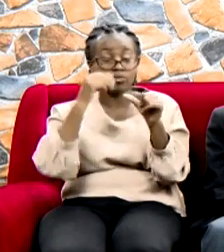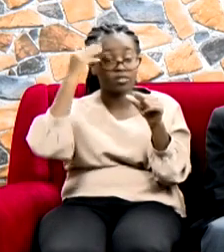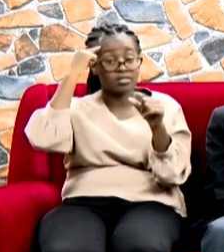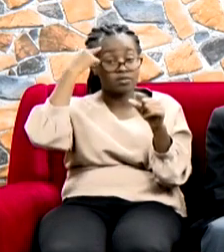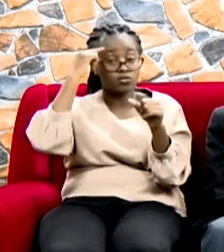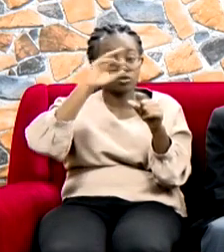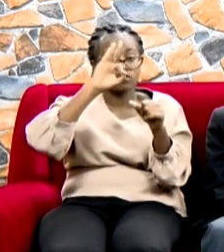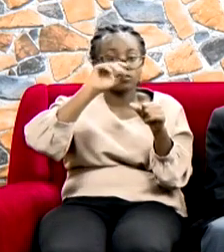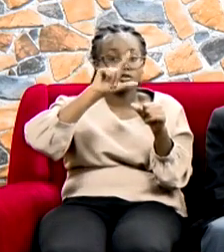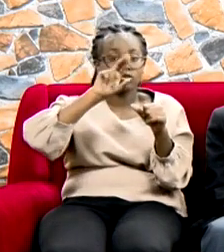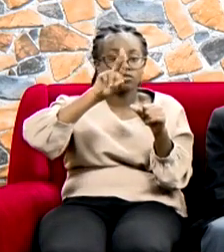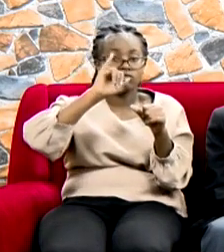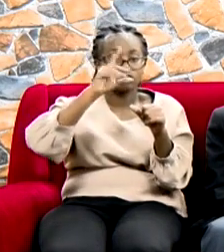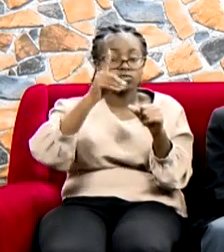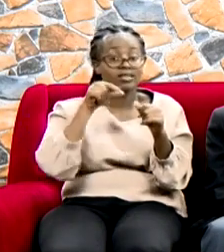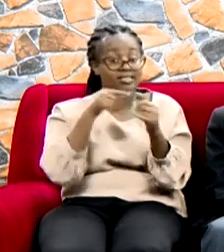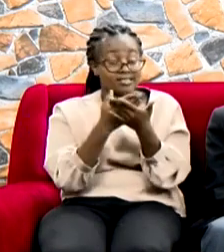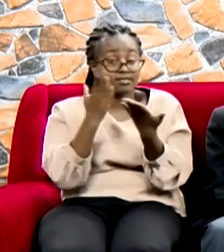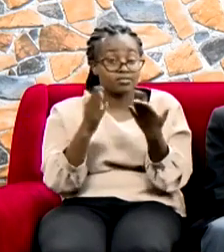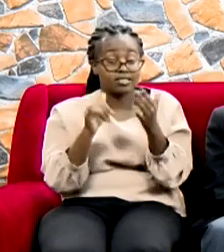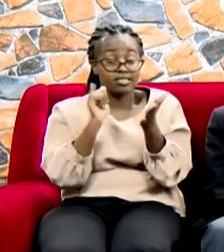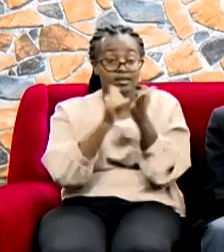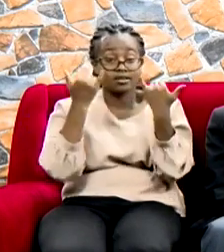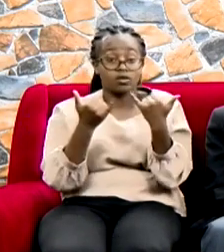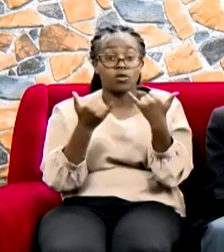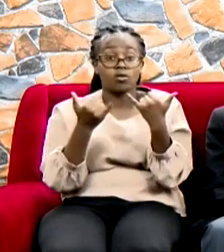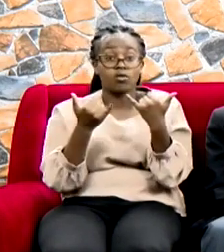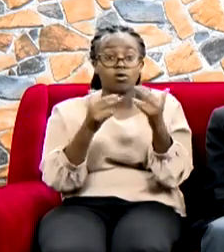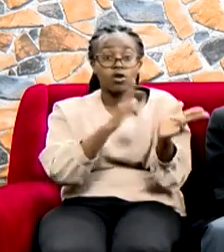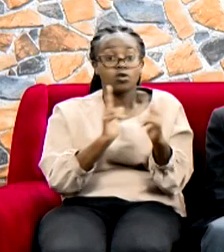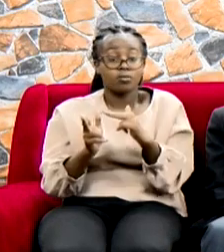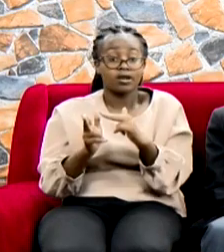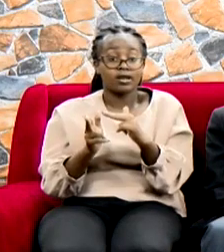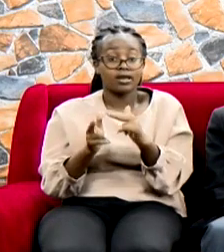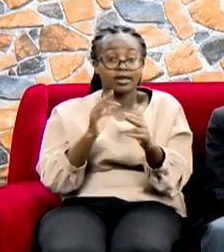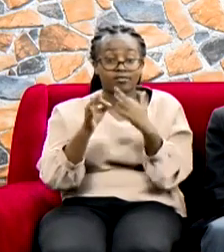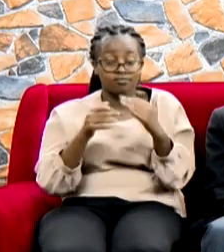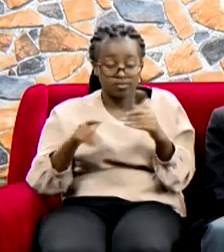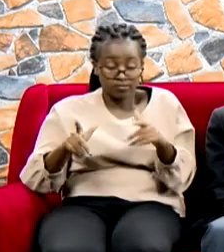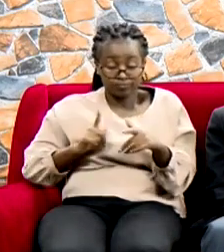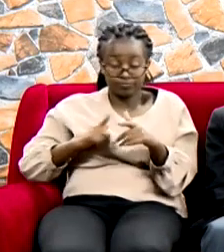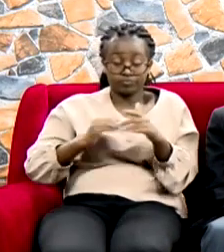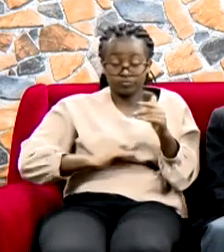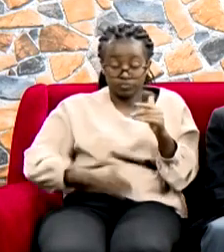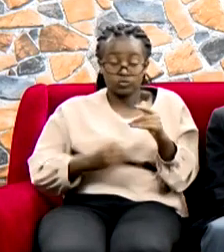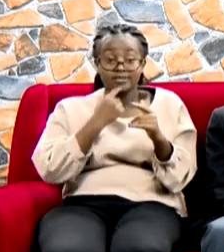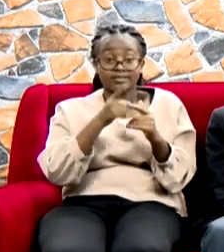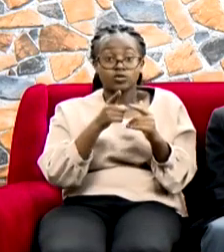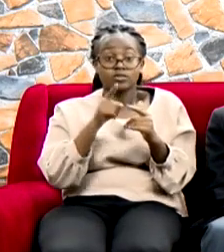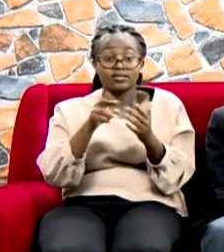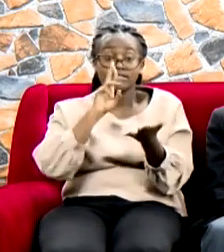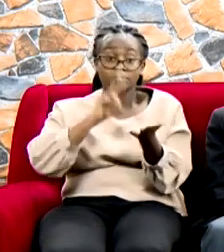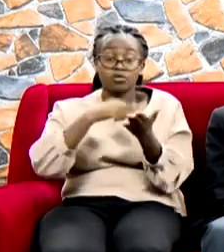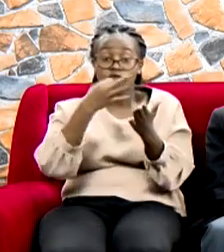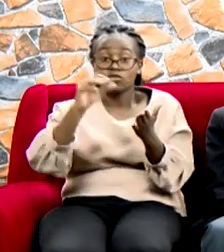brain fluids, yeah? Is this something that now, normally when a lady is pregnant, they will always tell you this at the